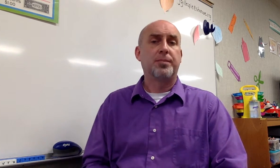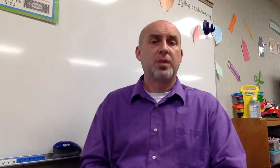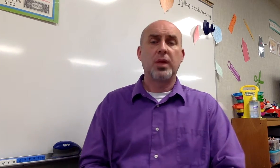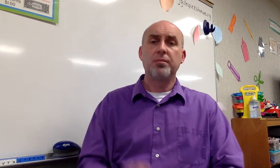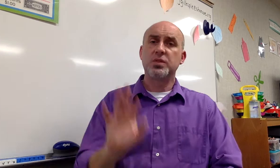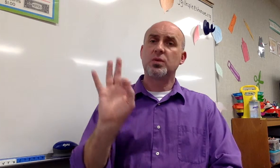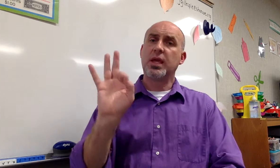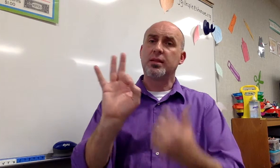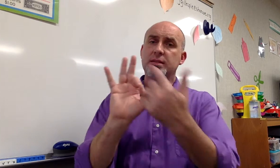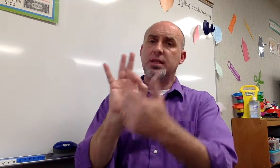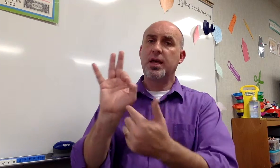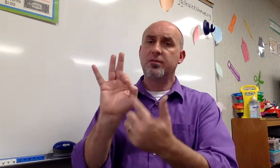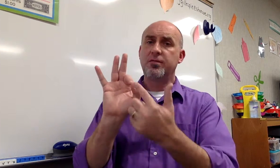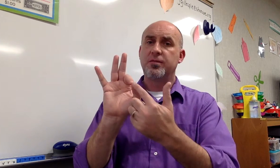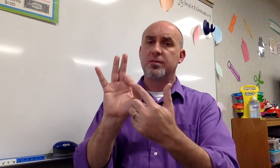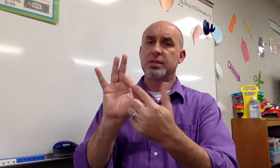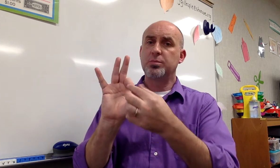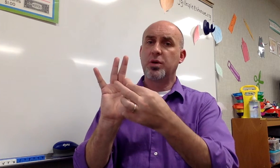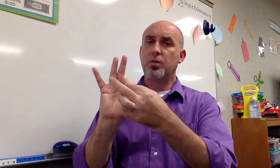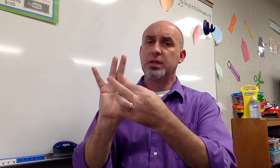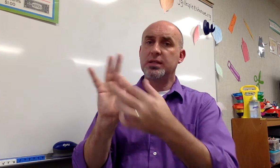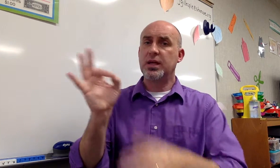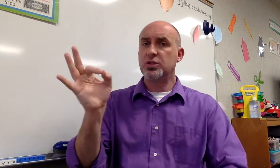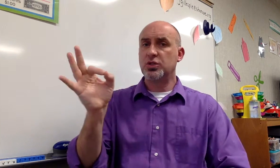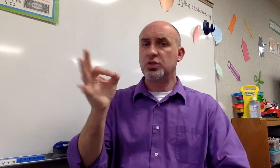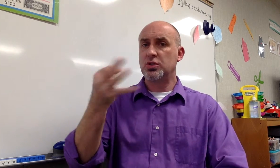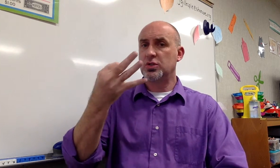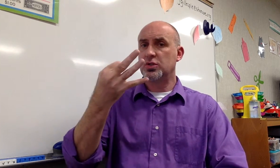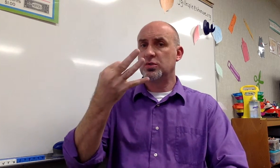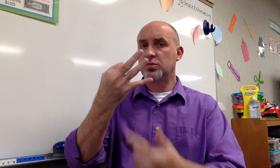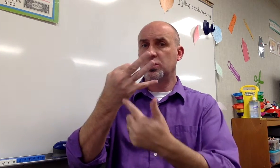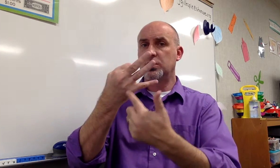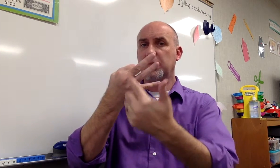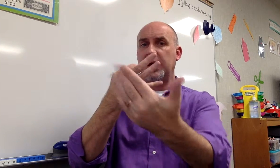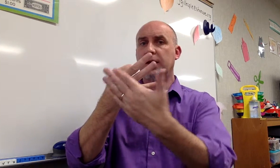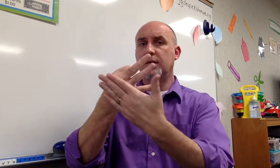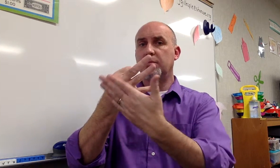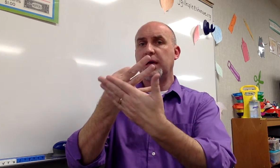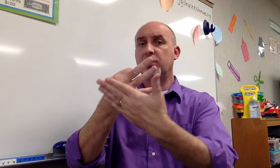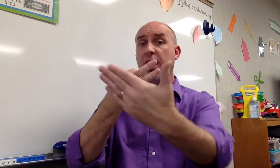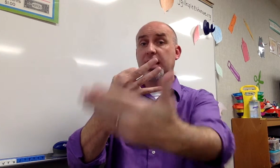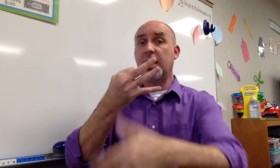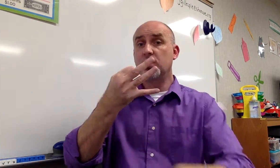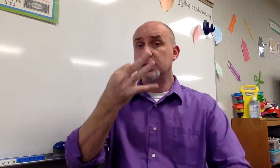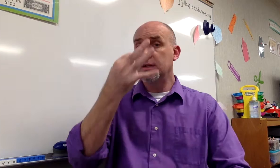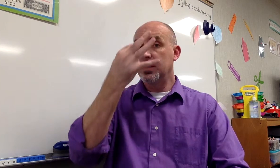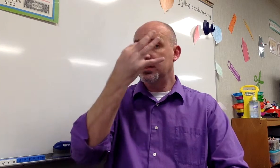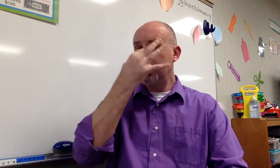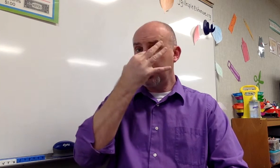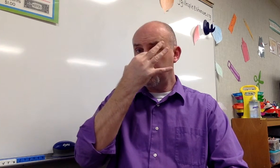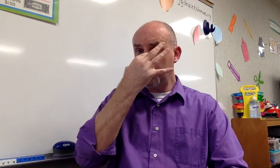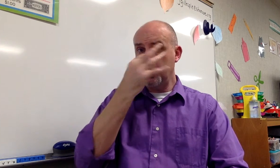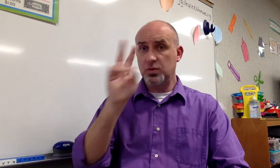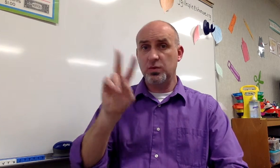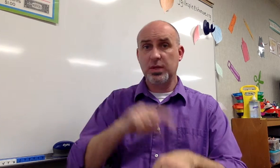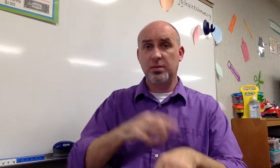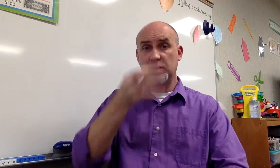Okay, so again, it's the F, this part where they touch, turns back the back of your hand out, taps your nose 2 times.